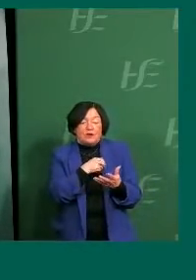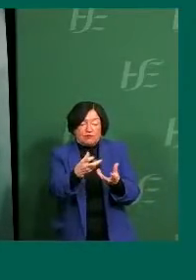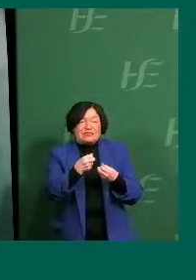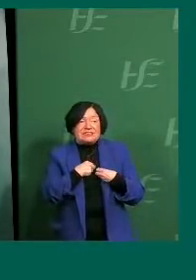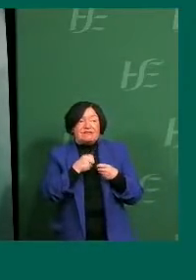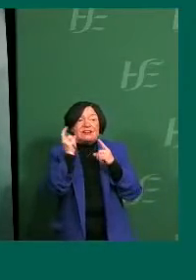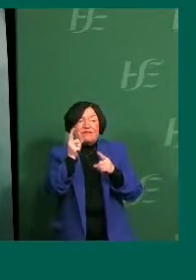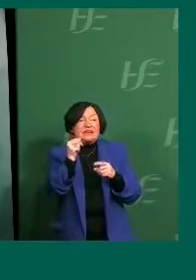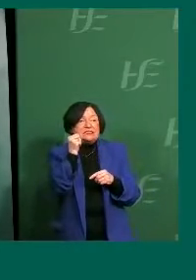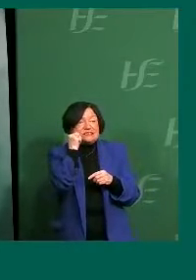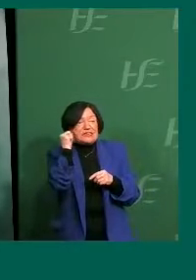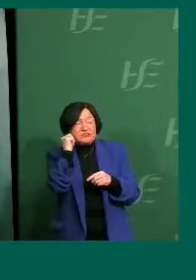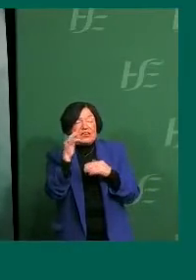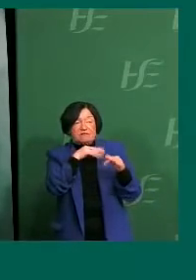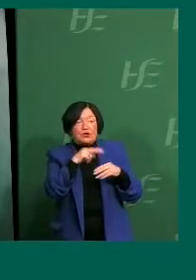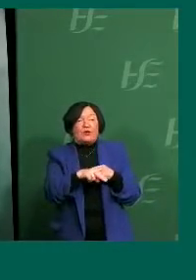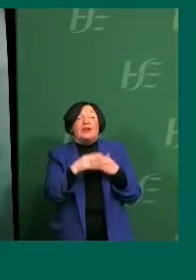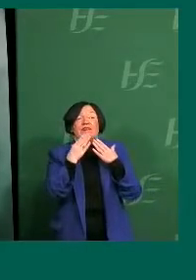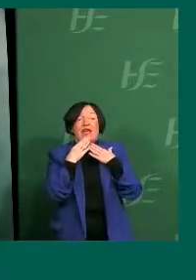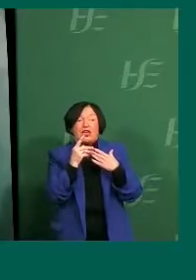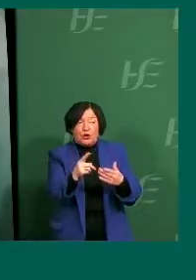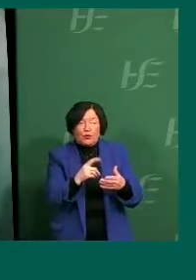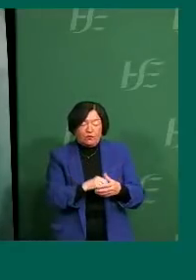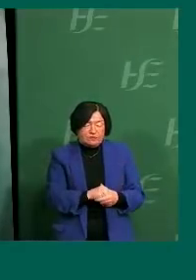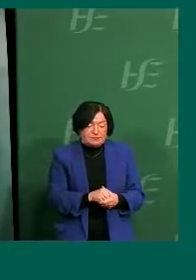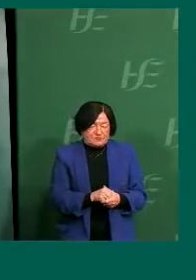advice yesterday afternoon. Thank you.